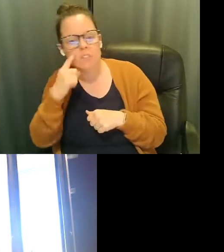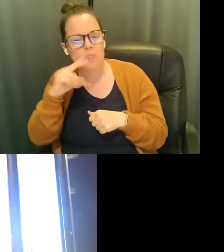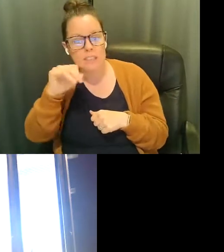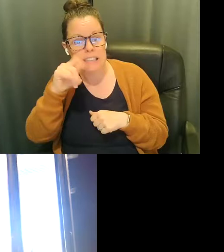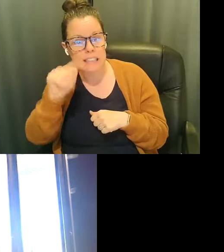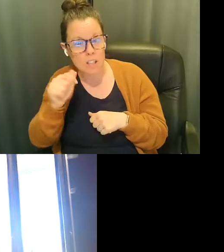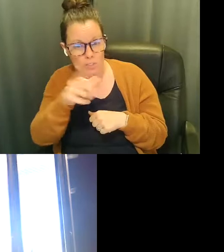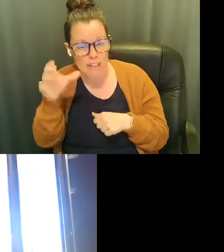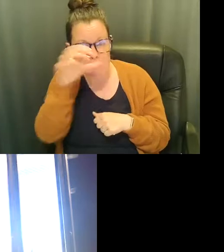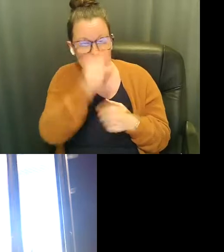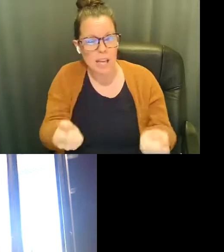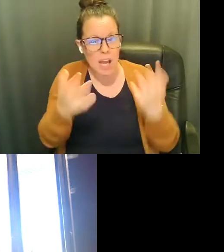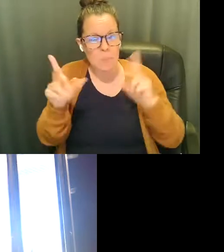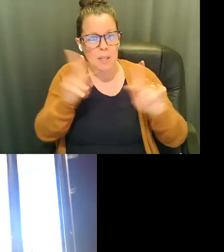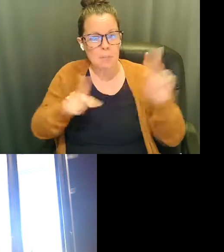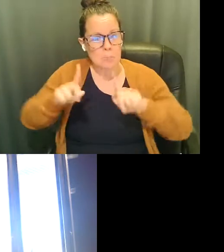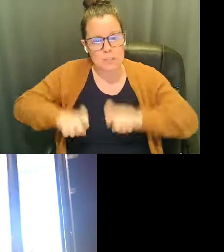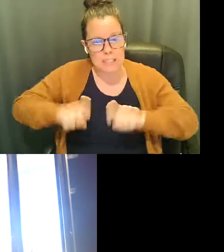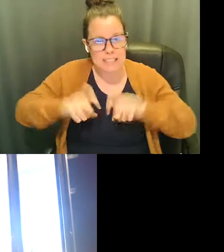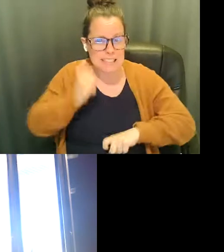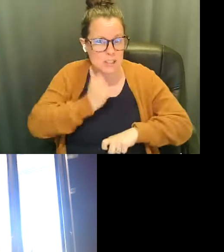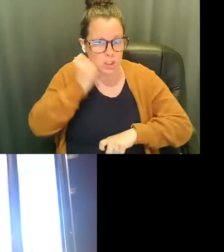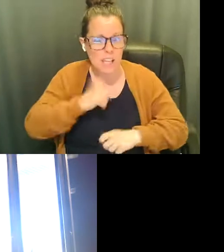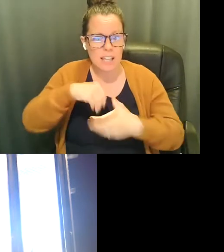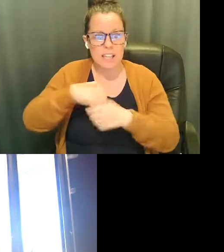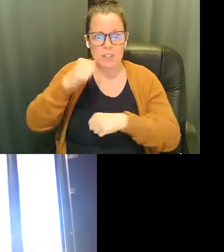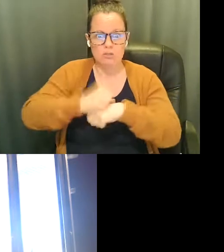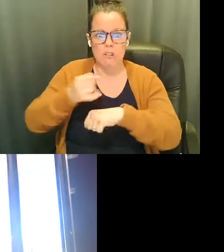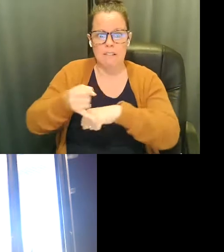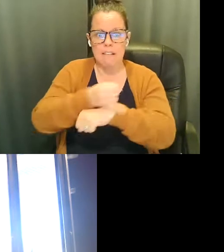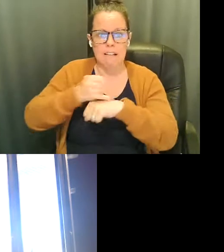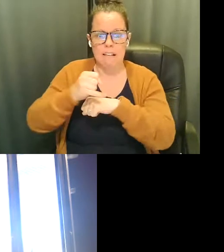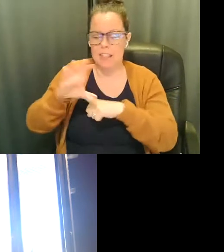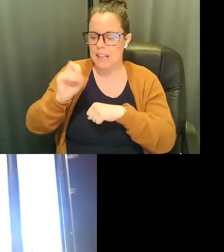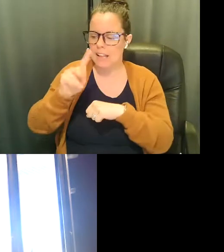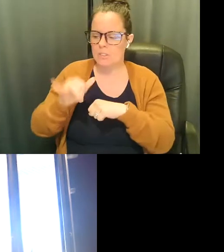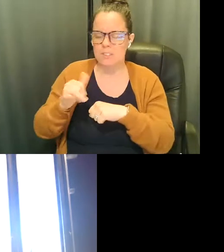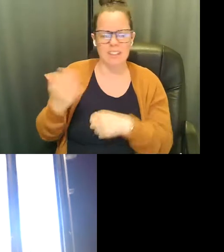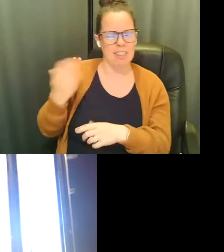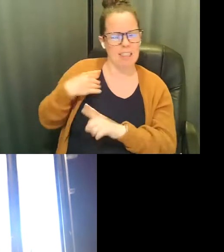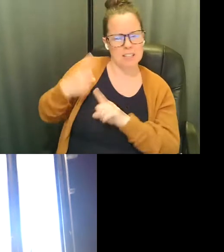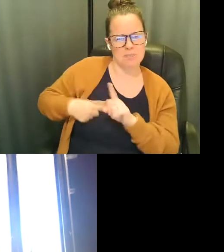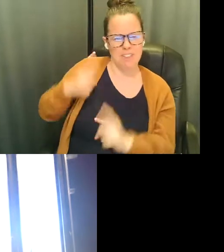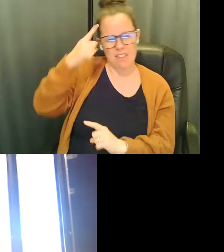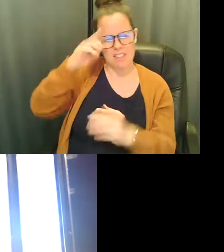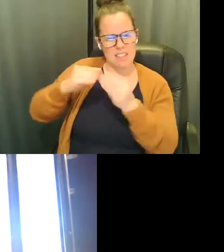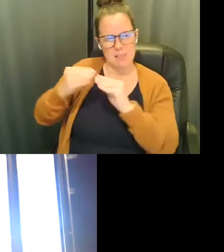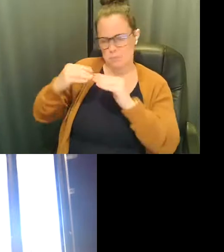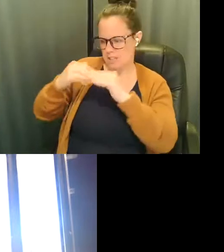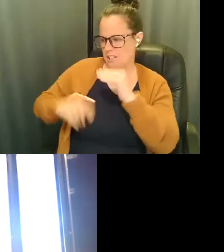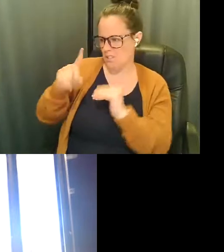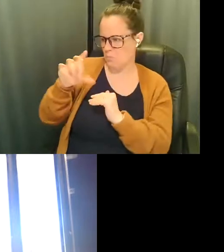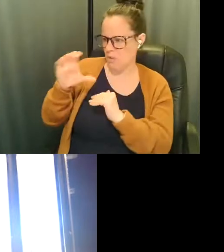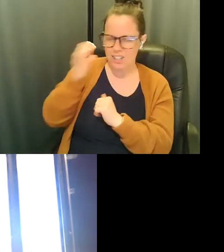as to how many people were tested each day in Rock Island County? This last month, I believe the numbers were under 100 per